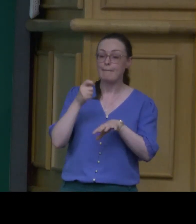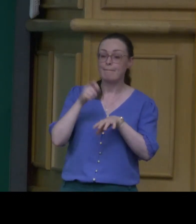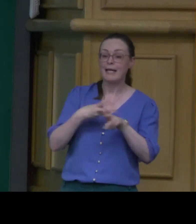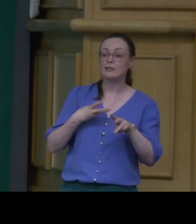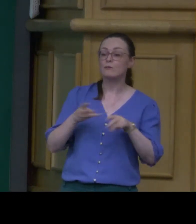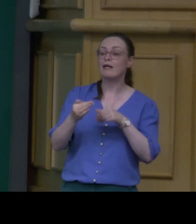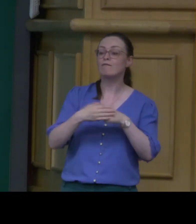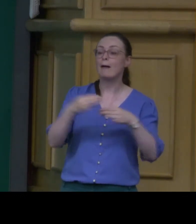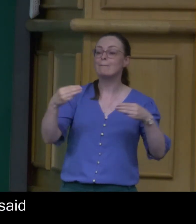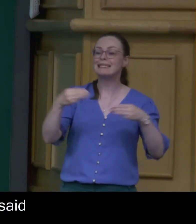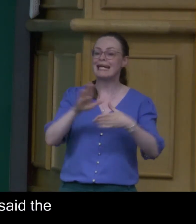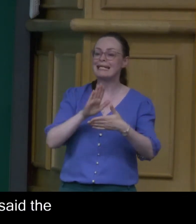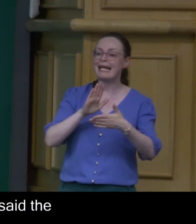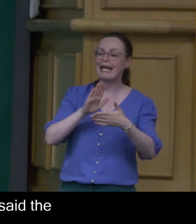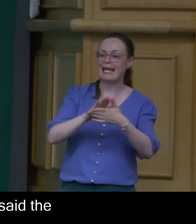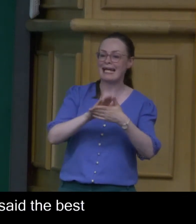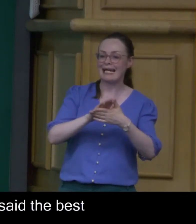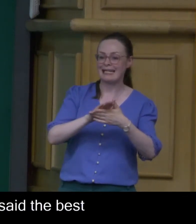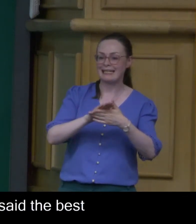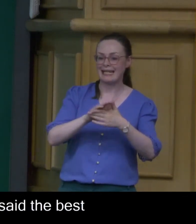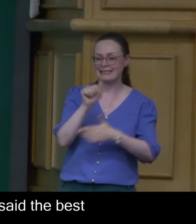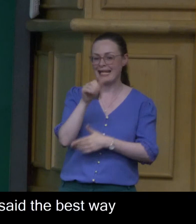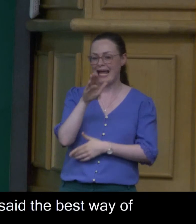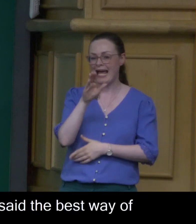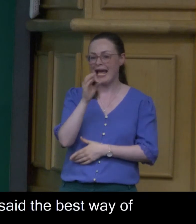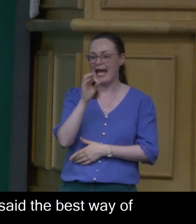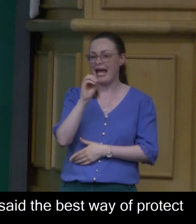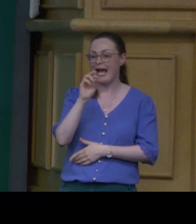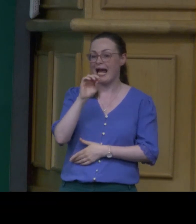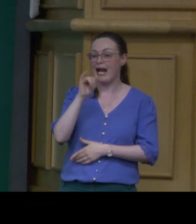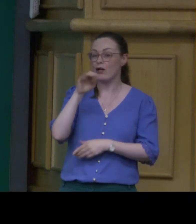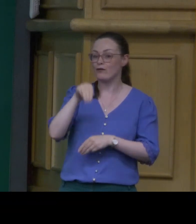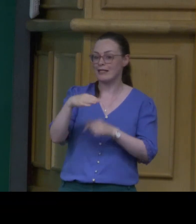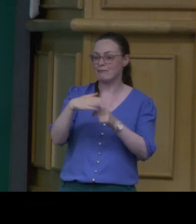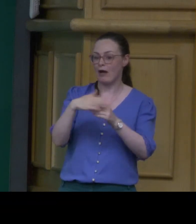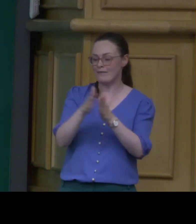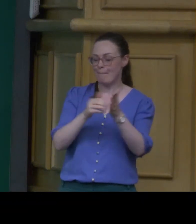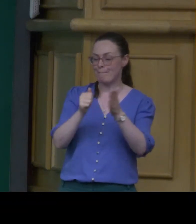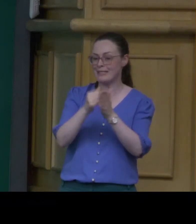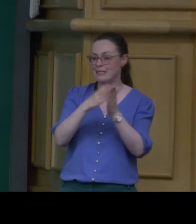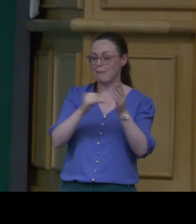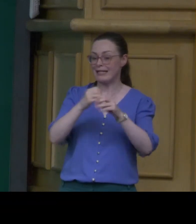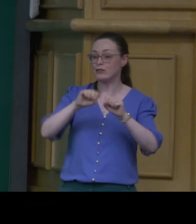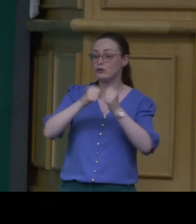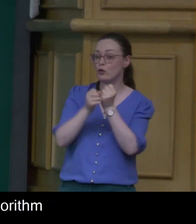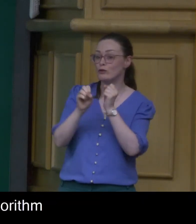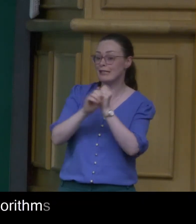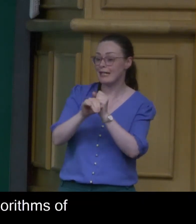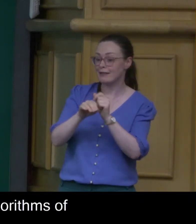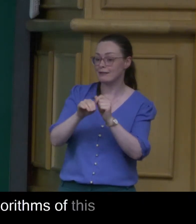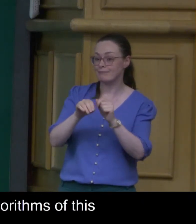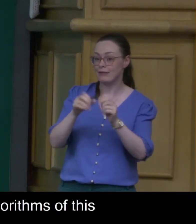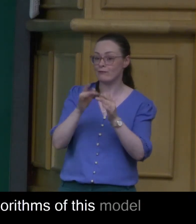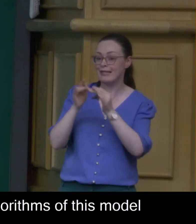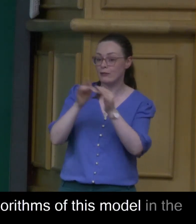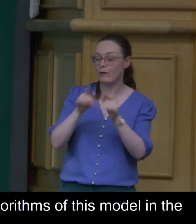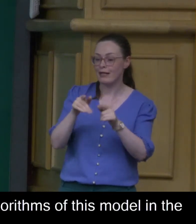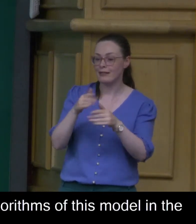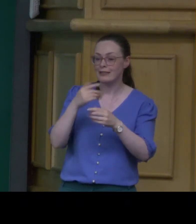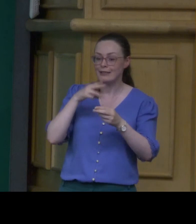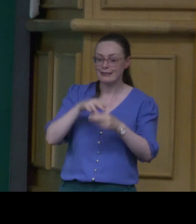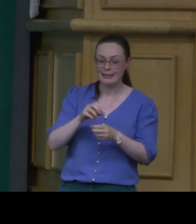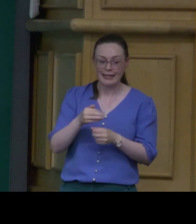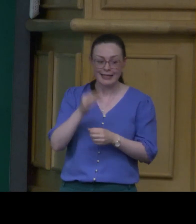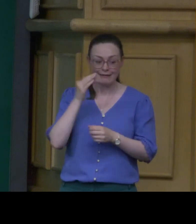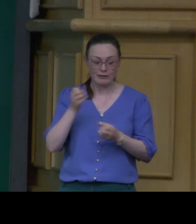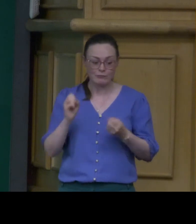about protecting against the tendency of the algorithms of this business model in the social network companies to feed people what they